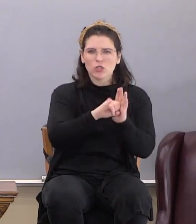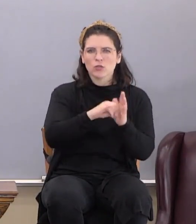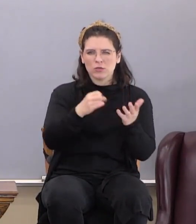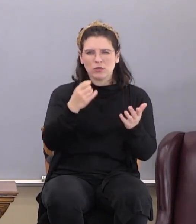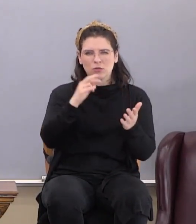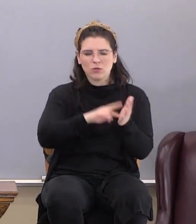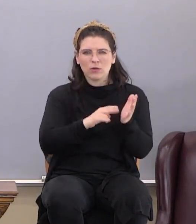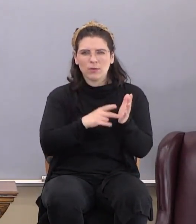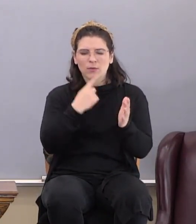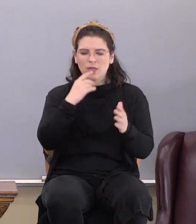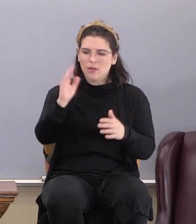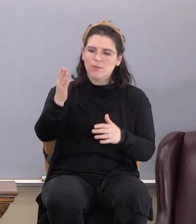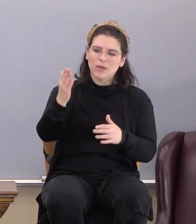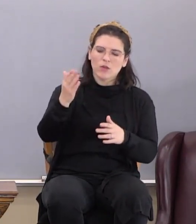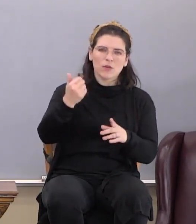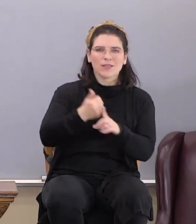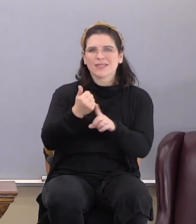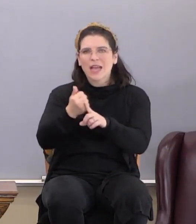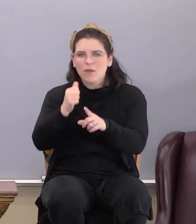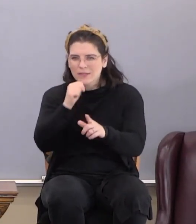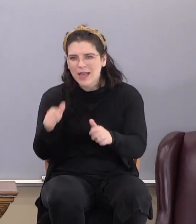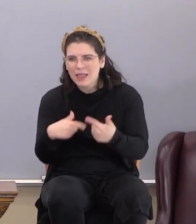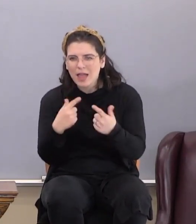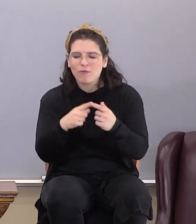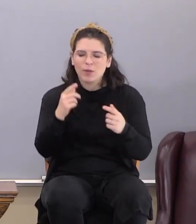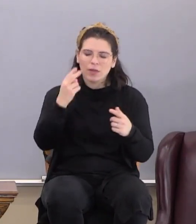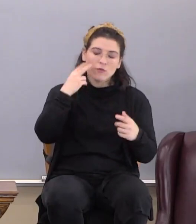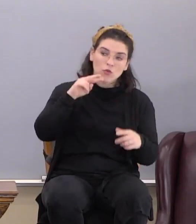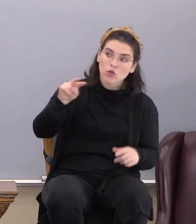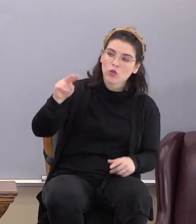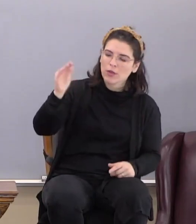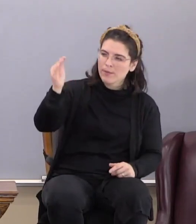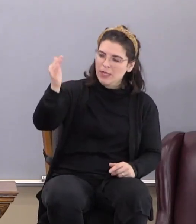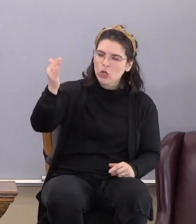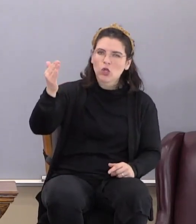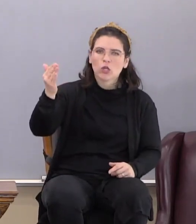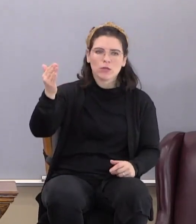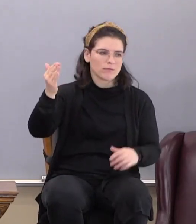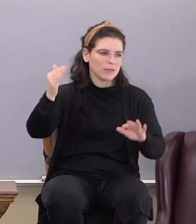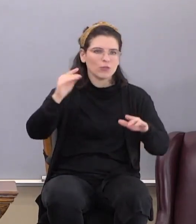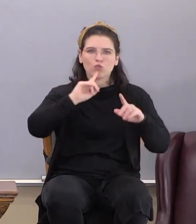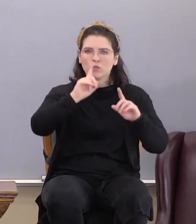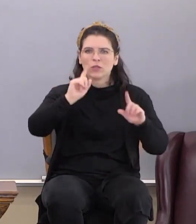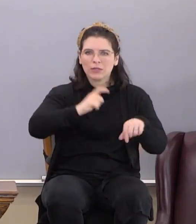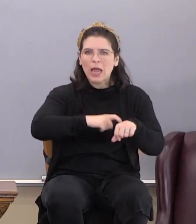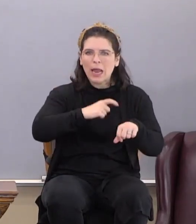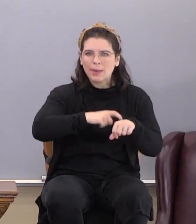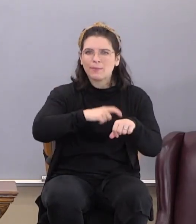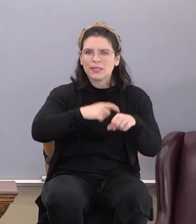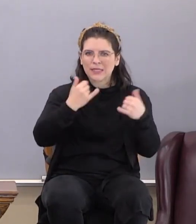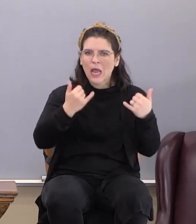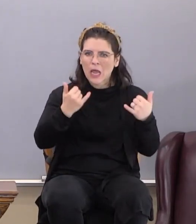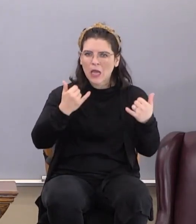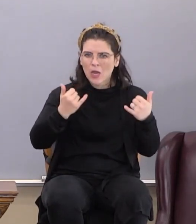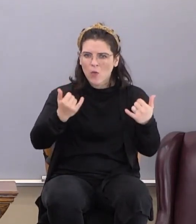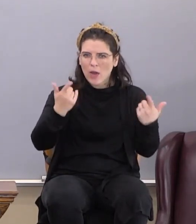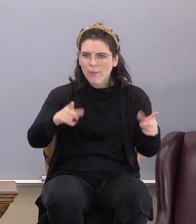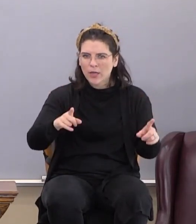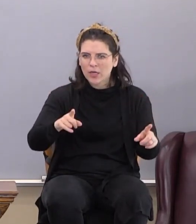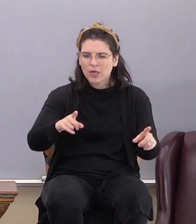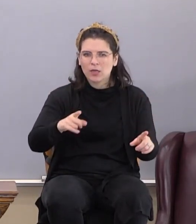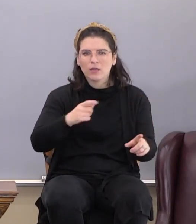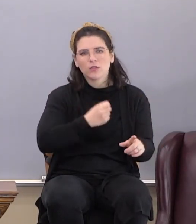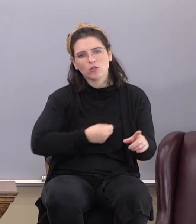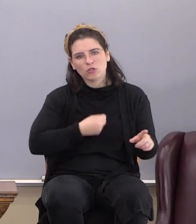know what I mean when I say the mirror itself isn't alive. But if you're looking at an image, it's real time. It's the real deal.